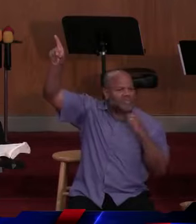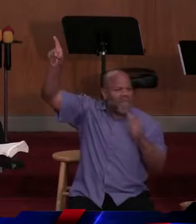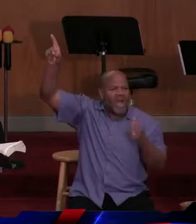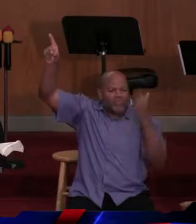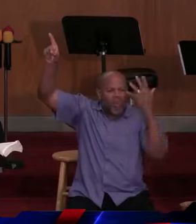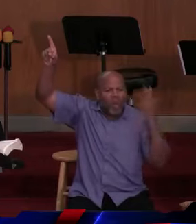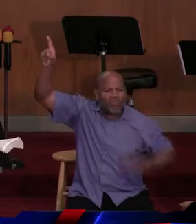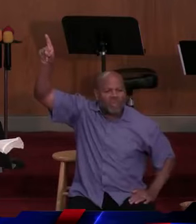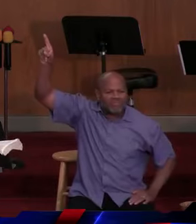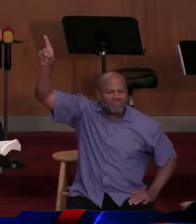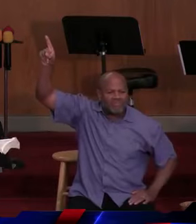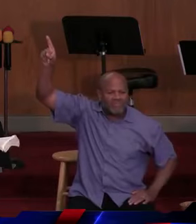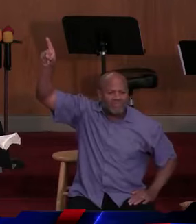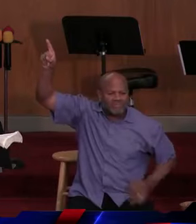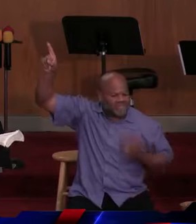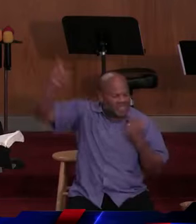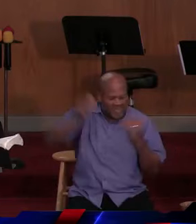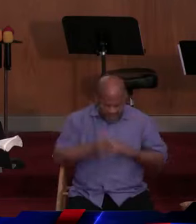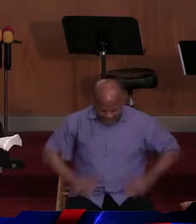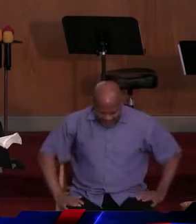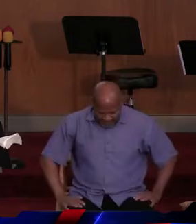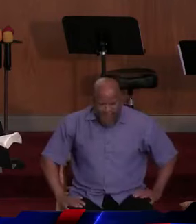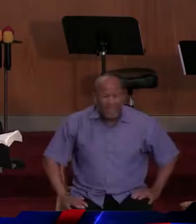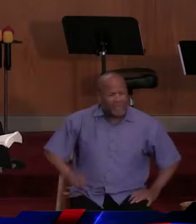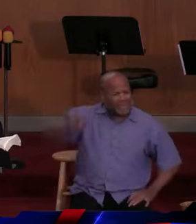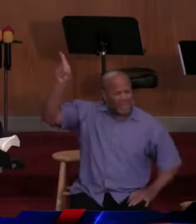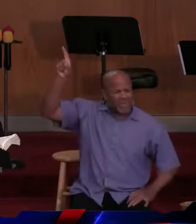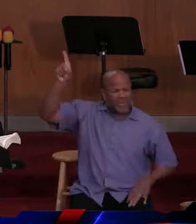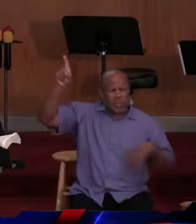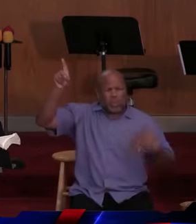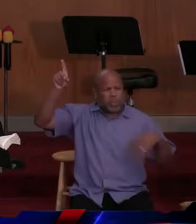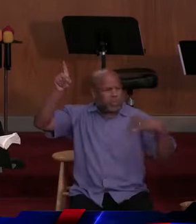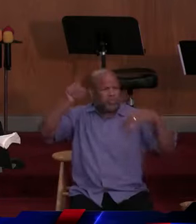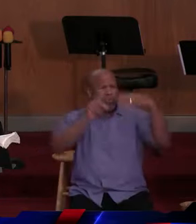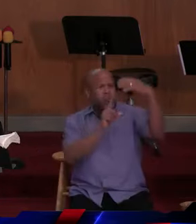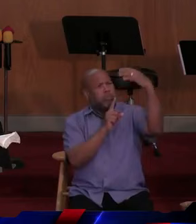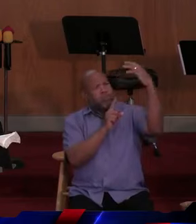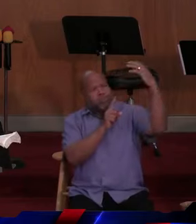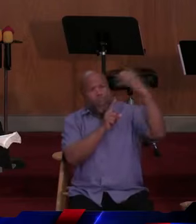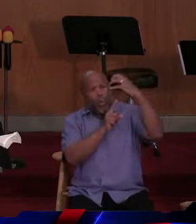know. Let me say it again. He's so omniscient